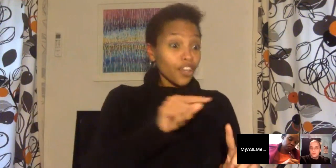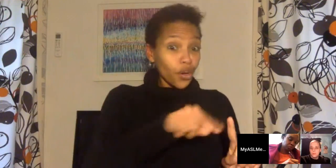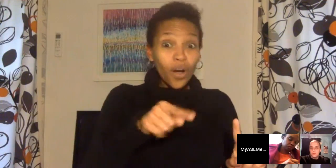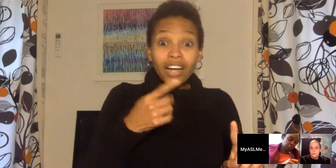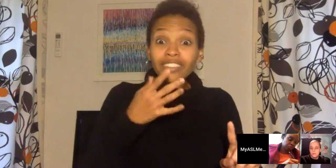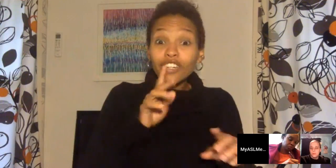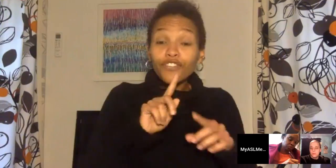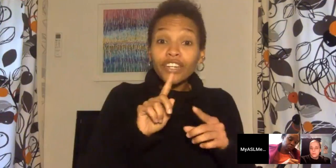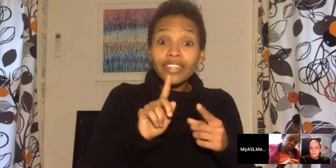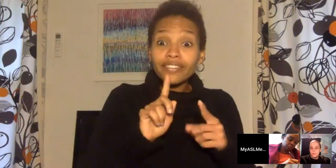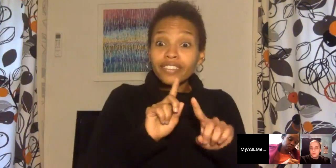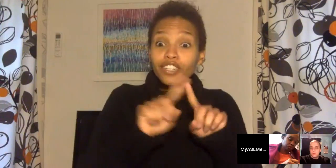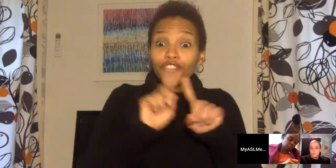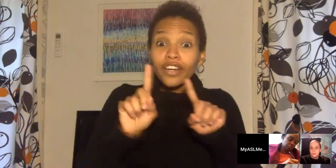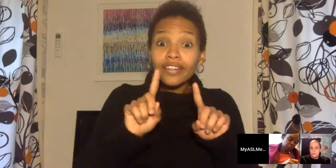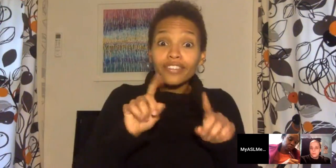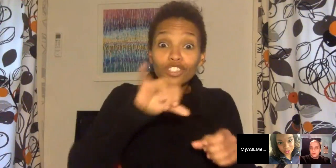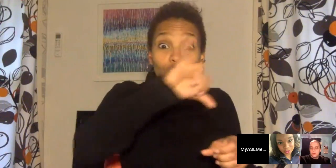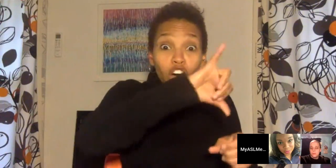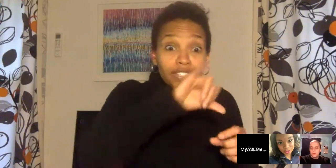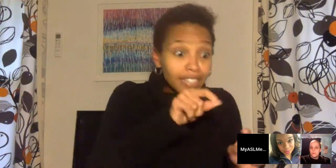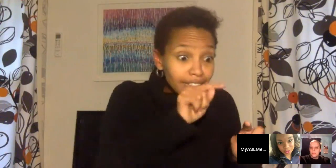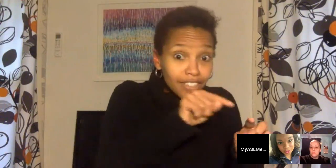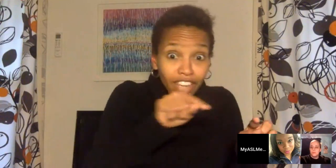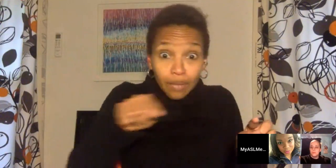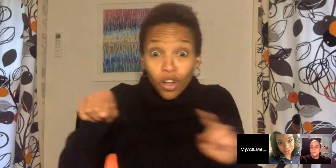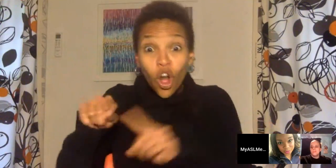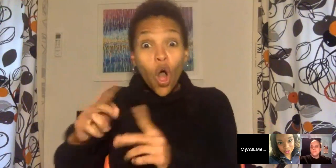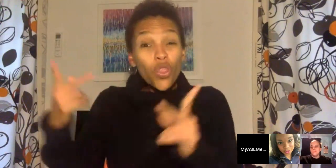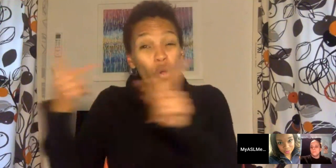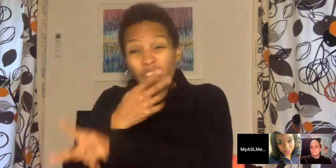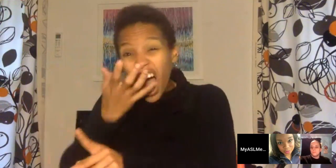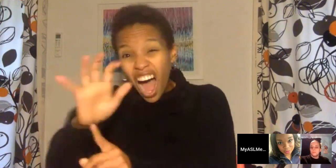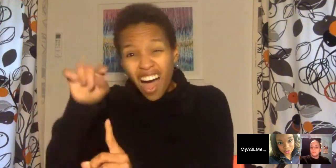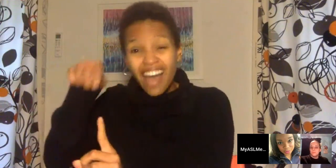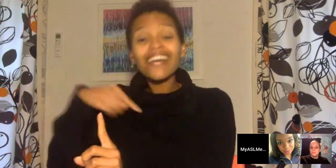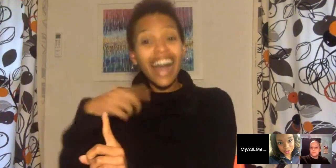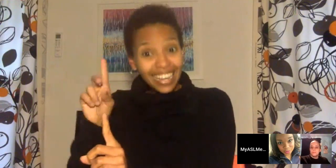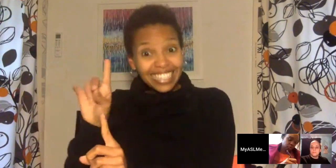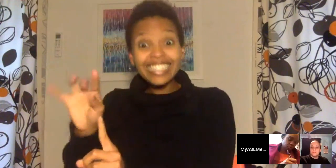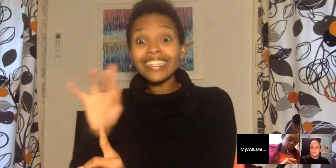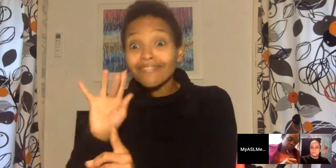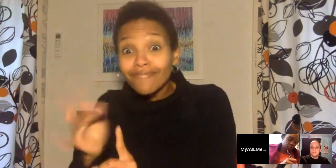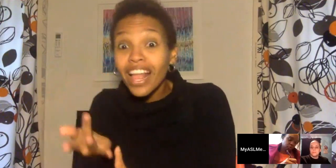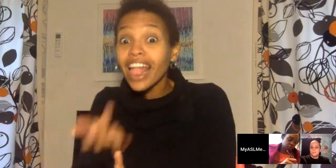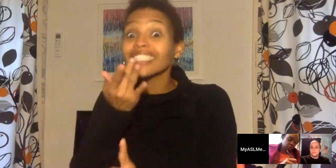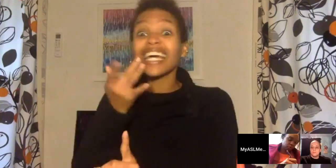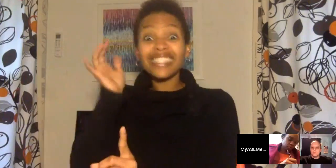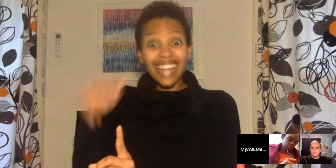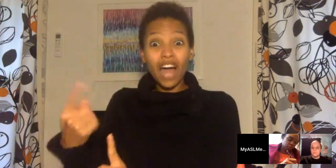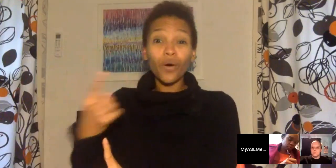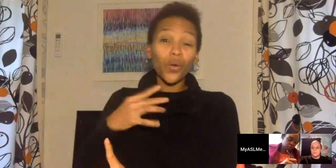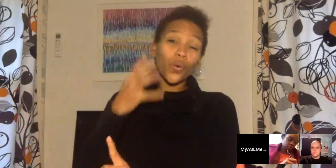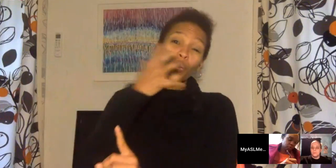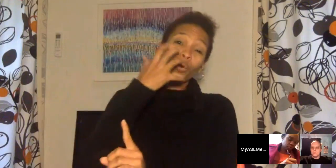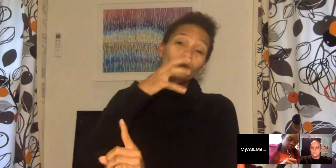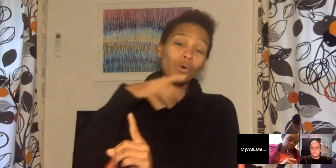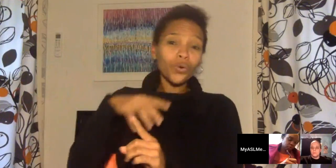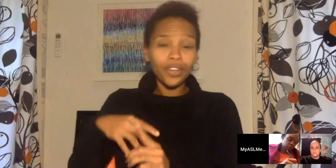know, different sauces available. The hot, I did taste that one. Whoo, you